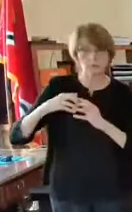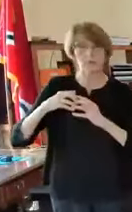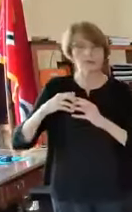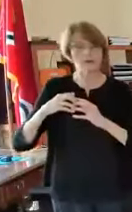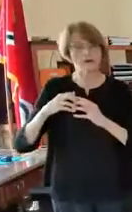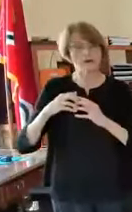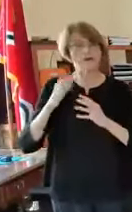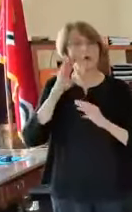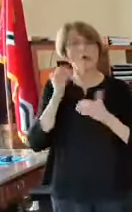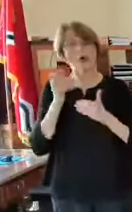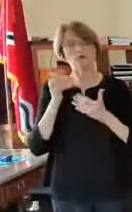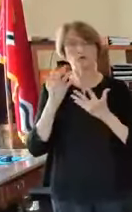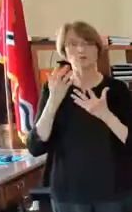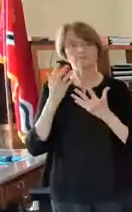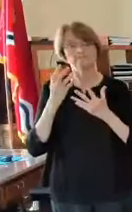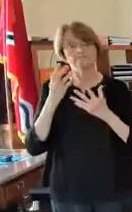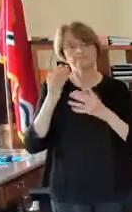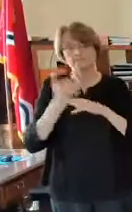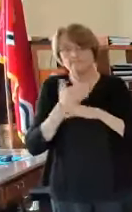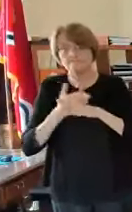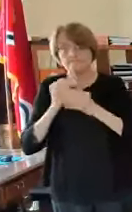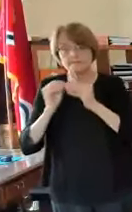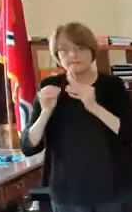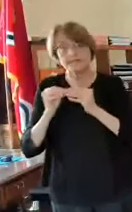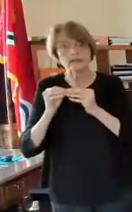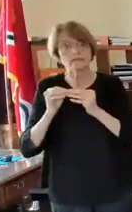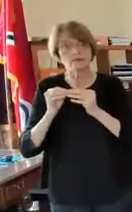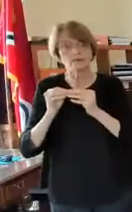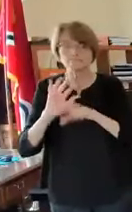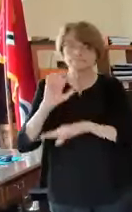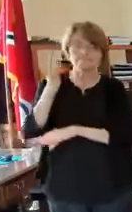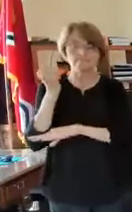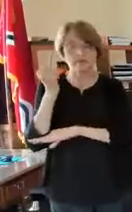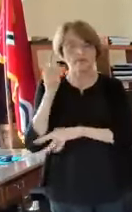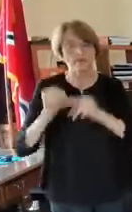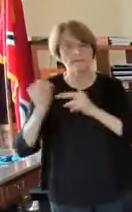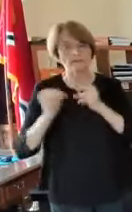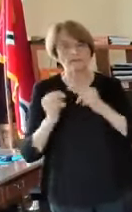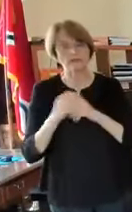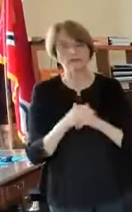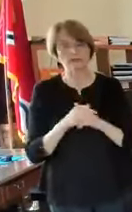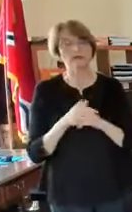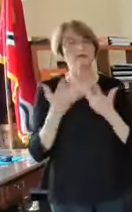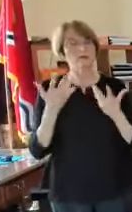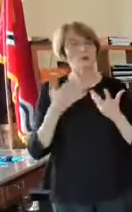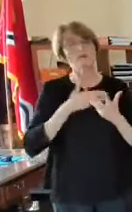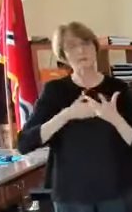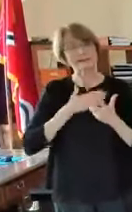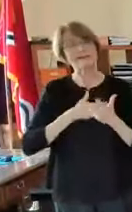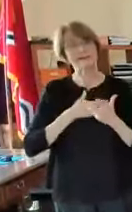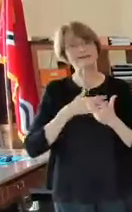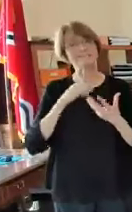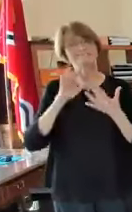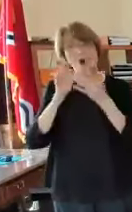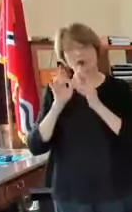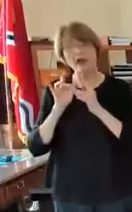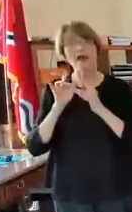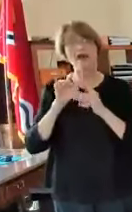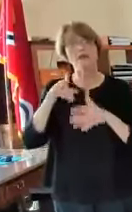people in order to select buildings. So go online, take a look at Prop NS. It is a way for us